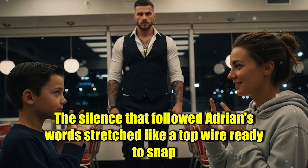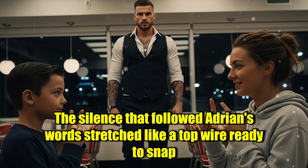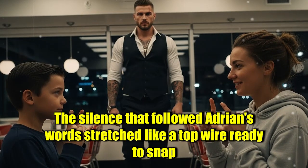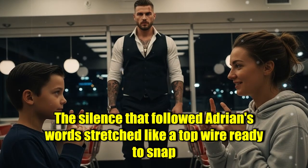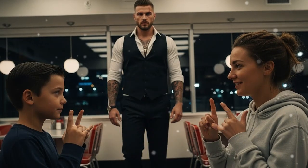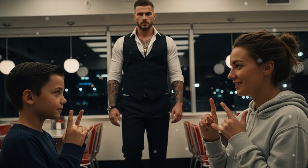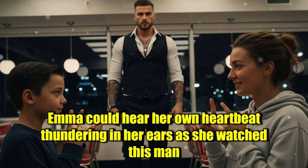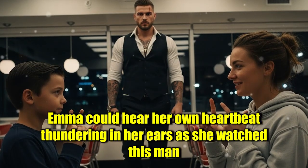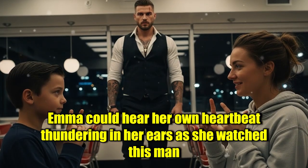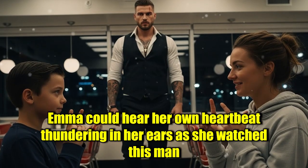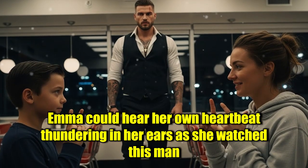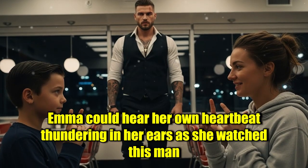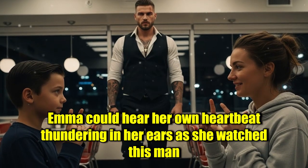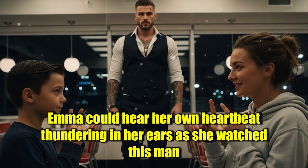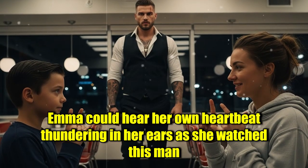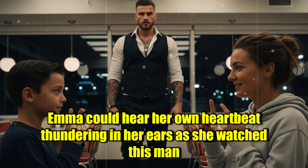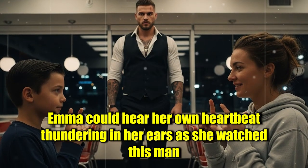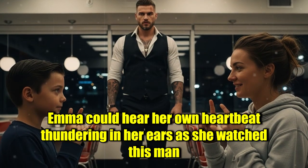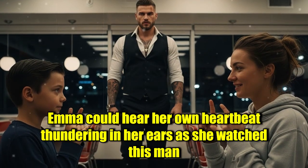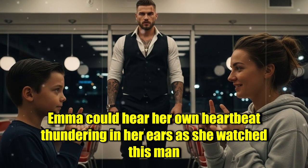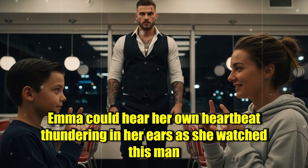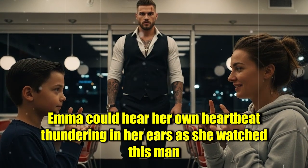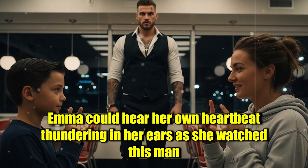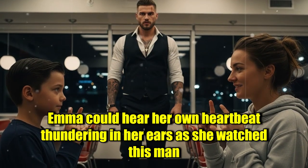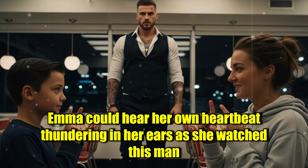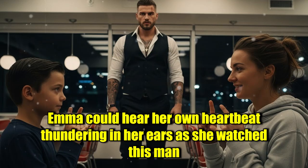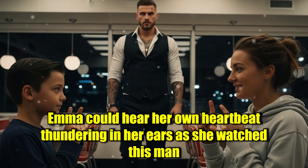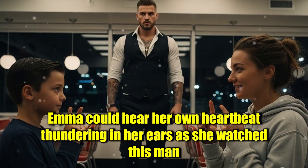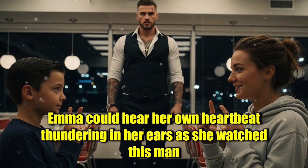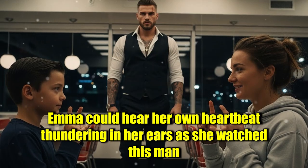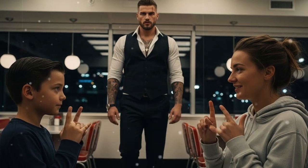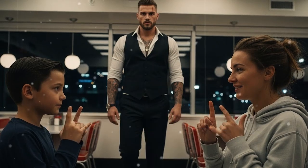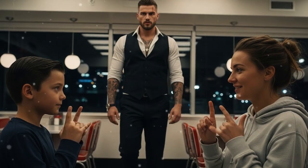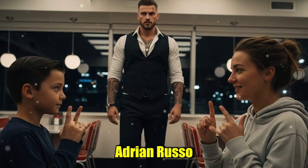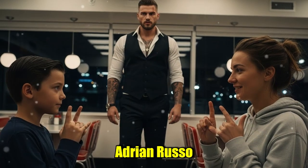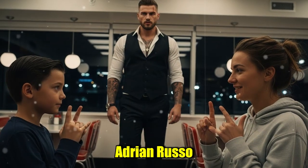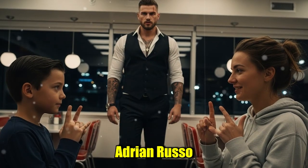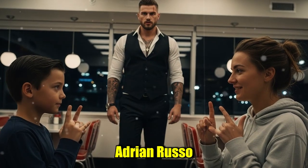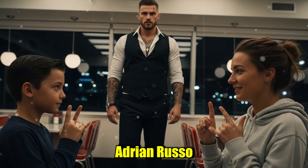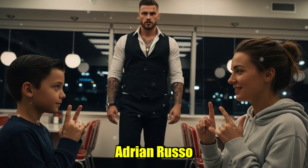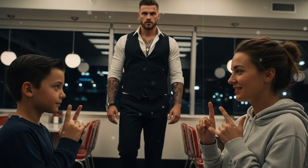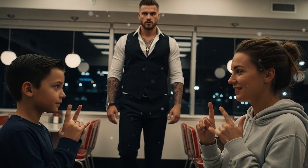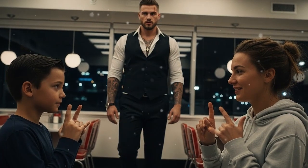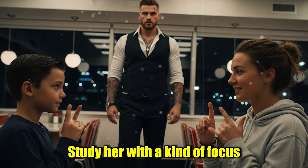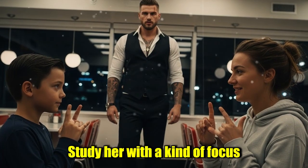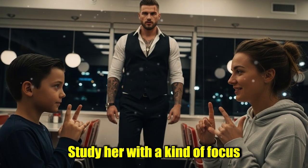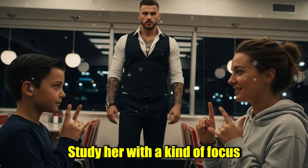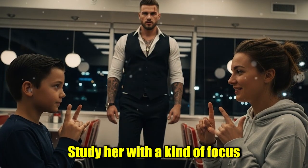to snap. Emma could hear her own heartbeat thundering in her ears as she watched this man, Adrian Russo, study her with the